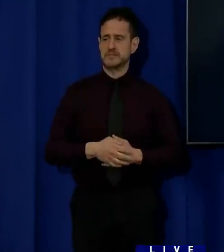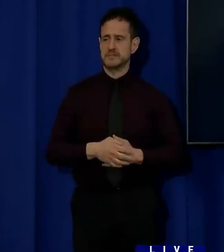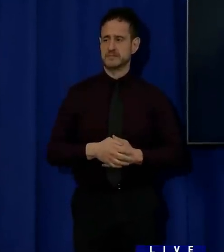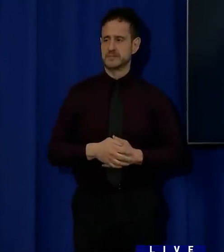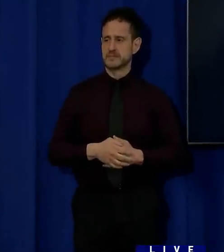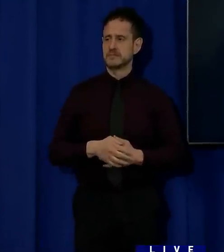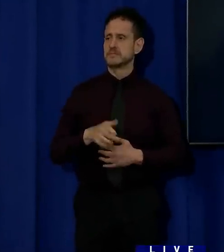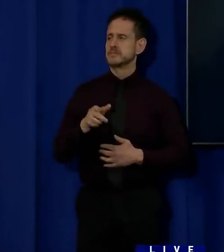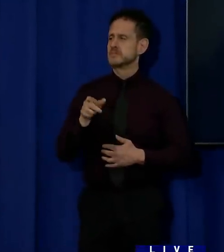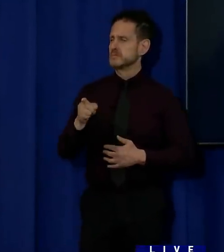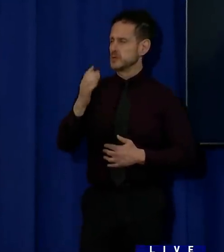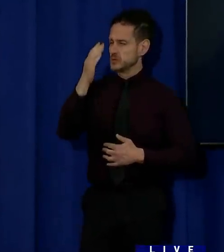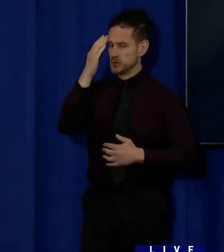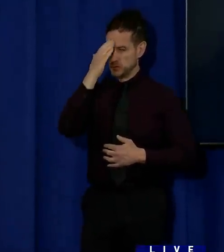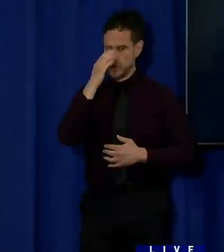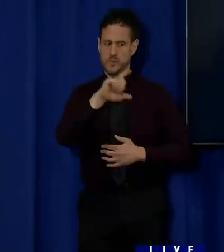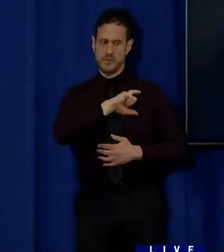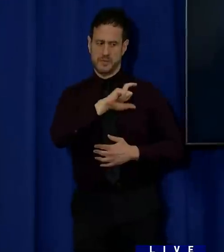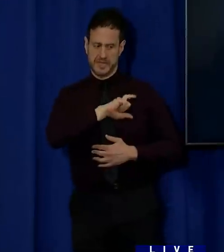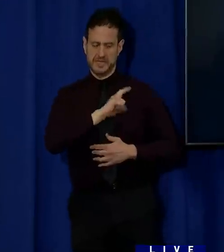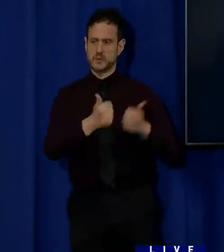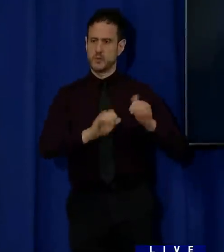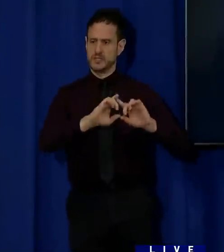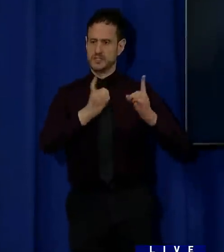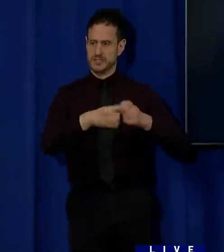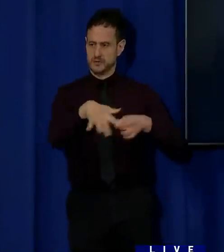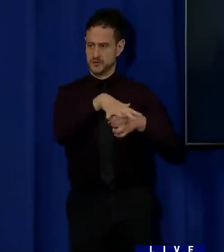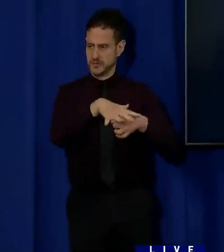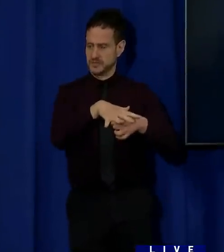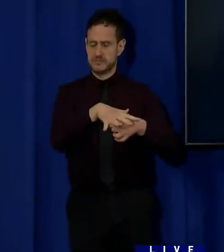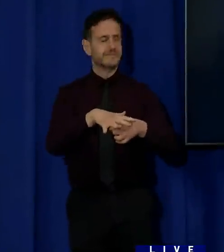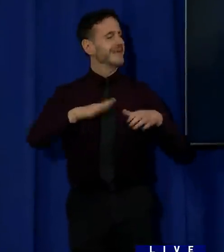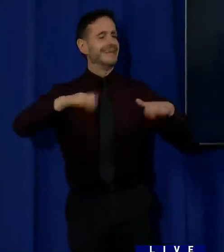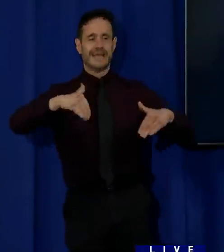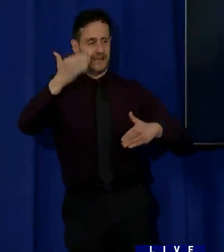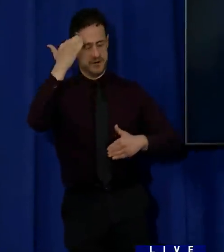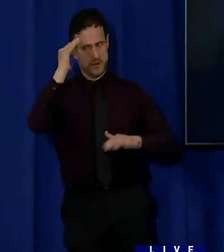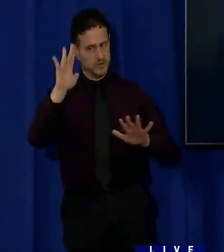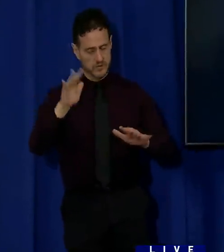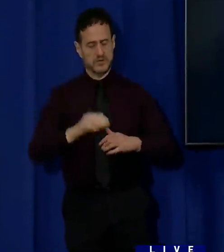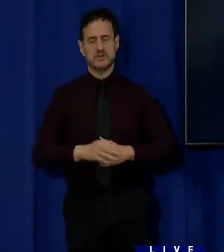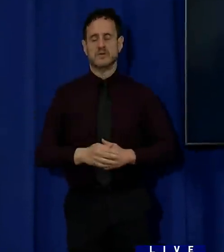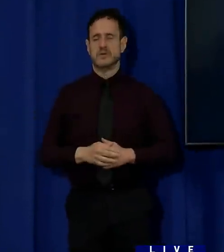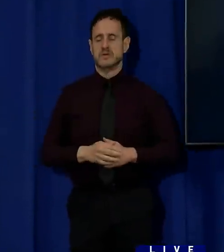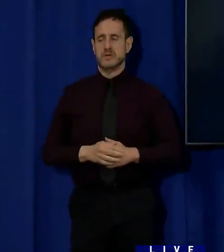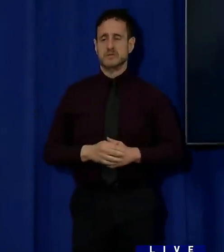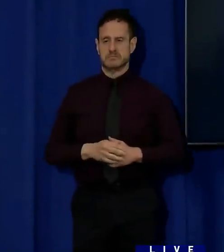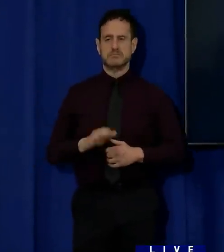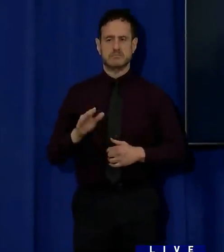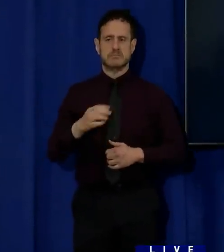Do you know what district the officers are from? We don't at this point. As you know,